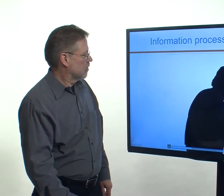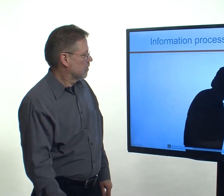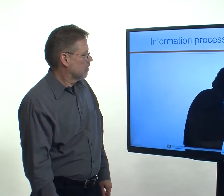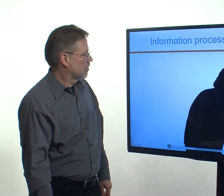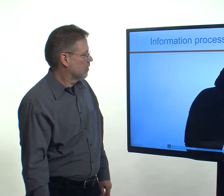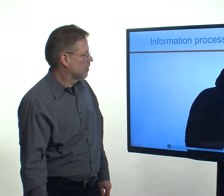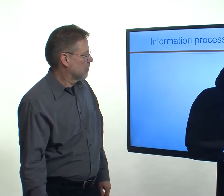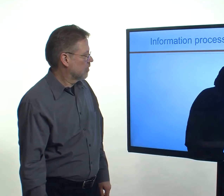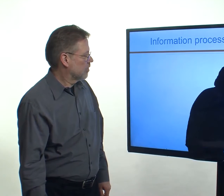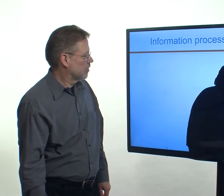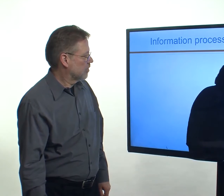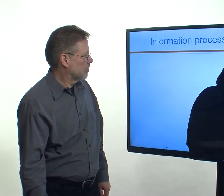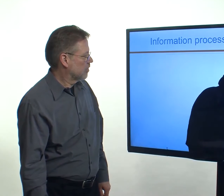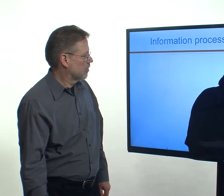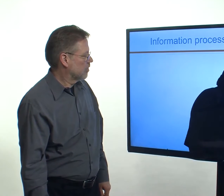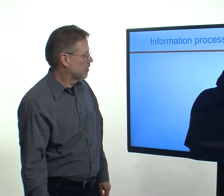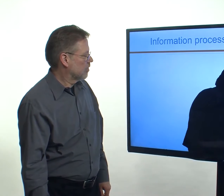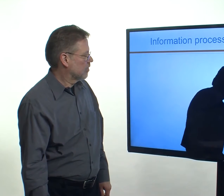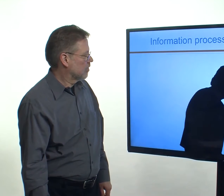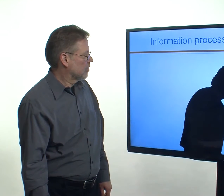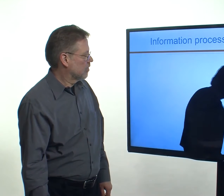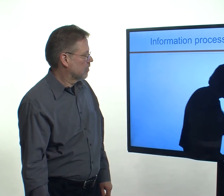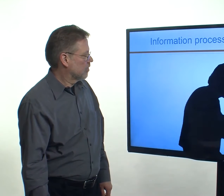This person is describing a fitful night of sleep due to a nightmare.